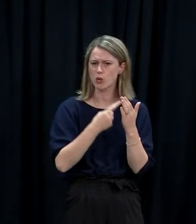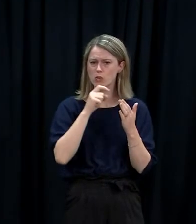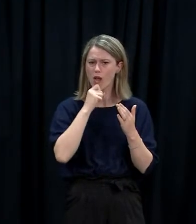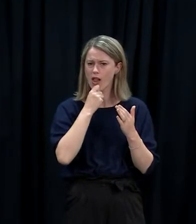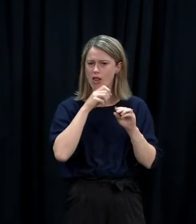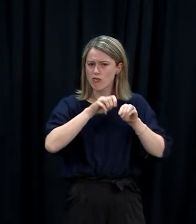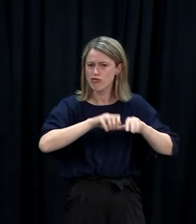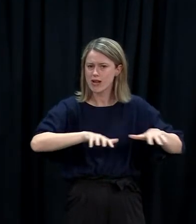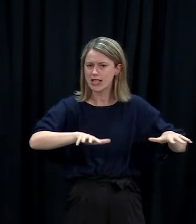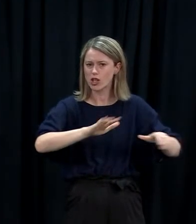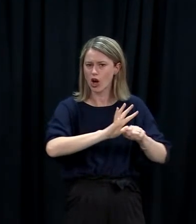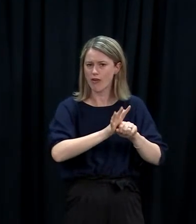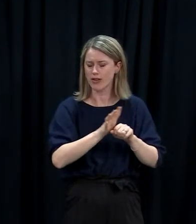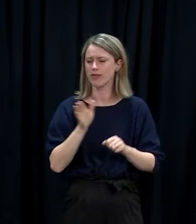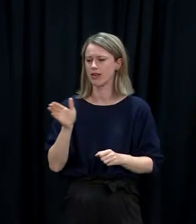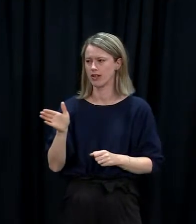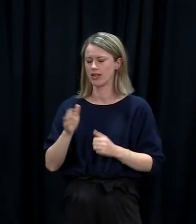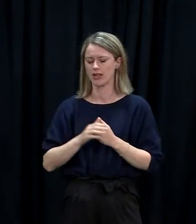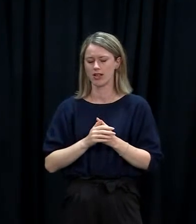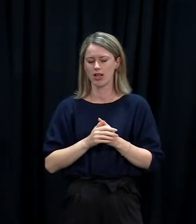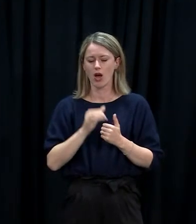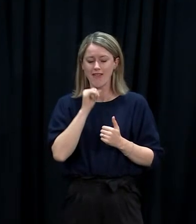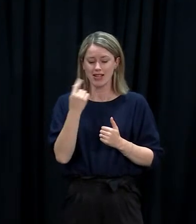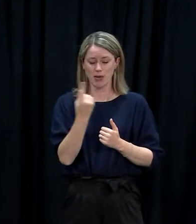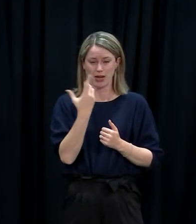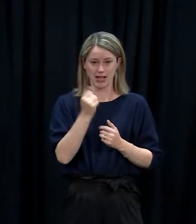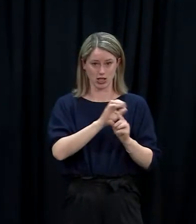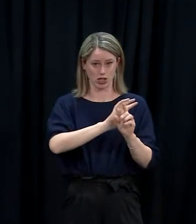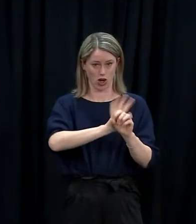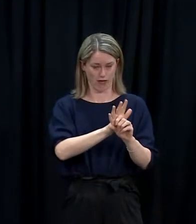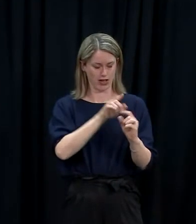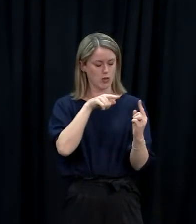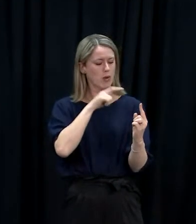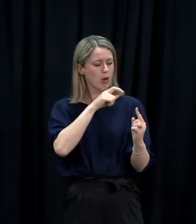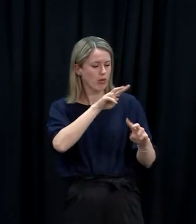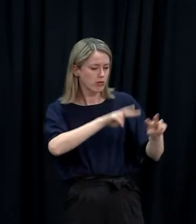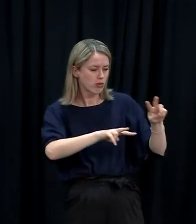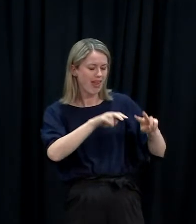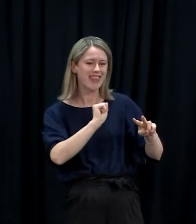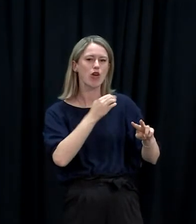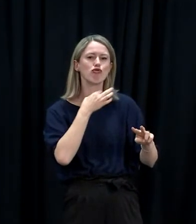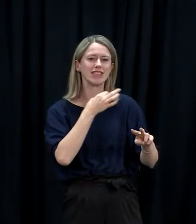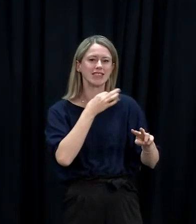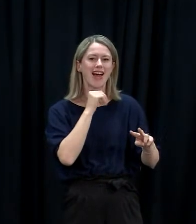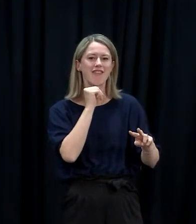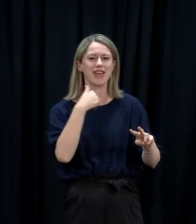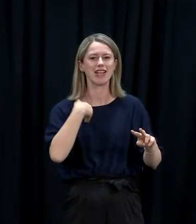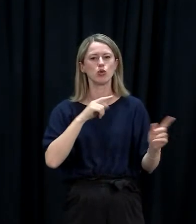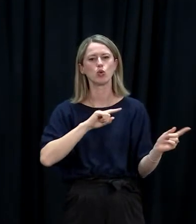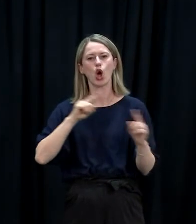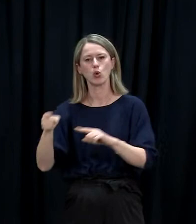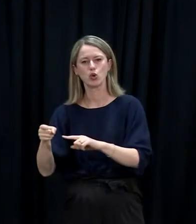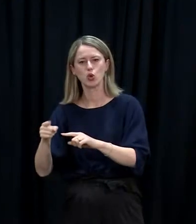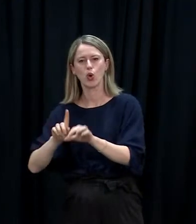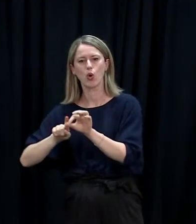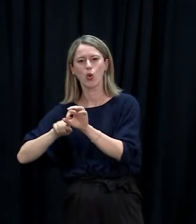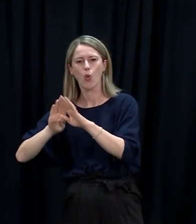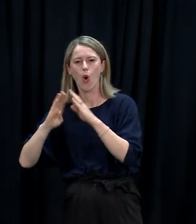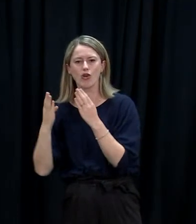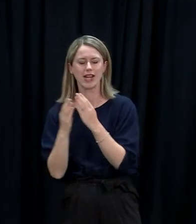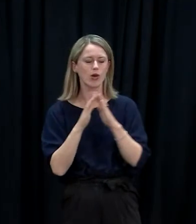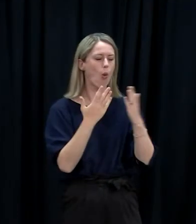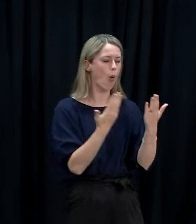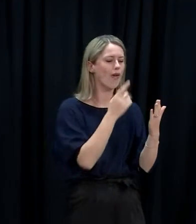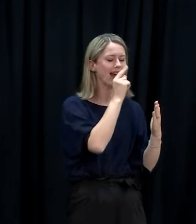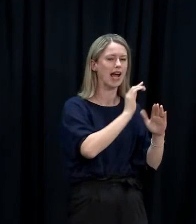will still be applying a risk-based approach to the management of COVID-19 cases in the community. So those higher risk